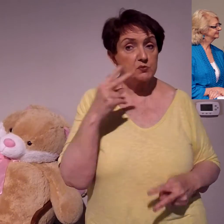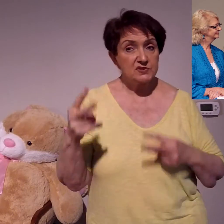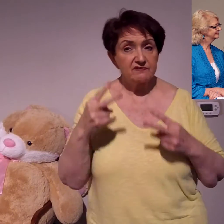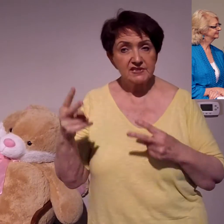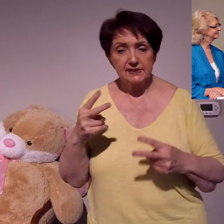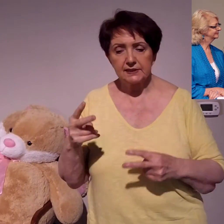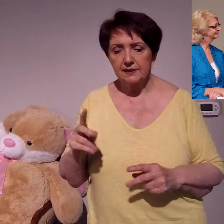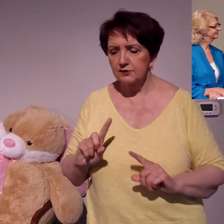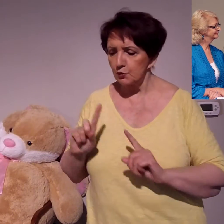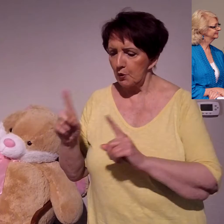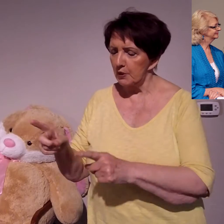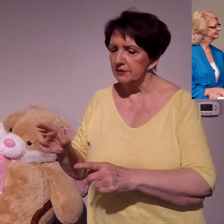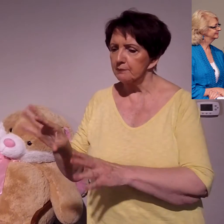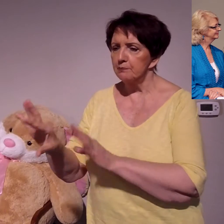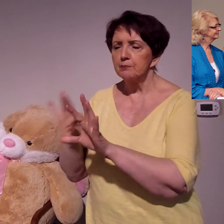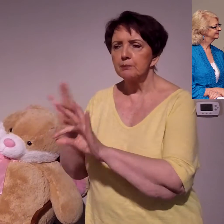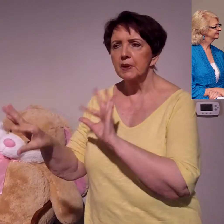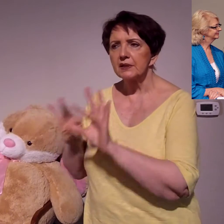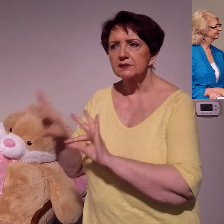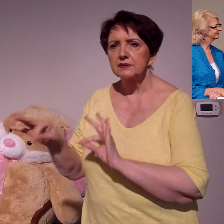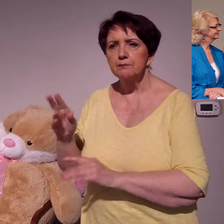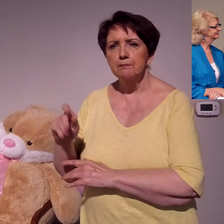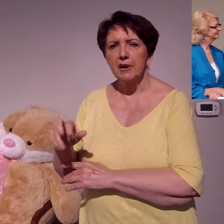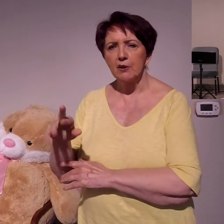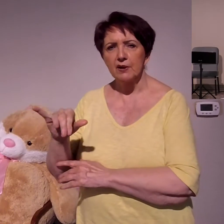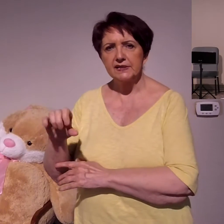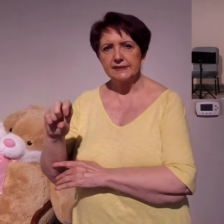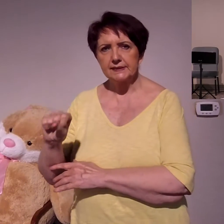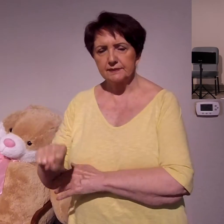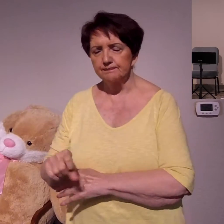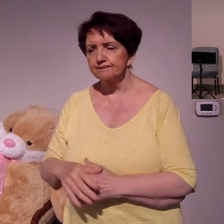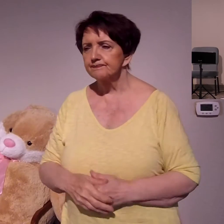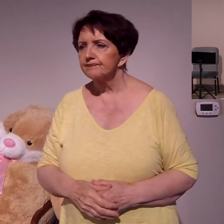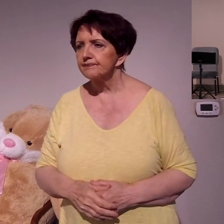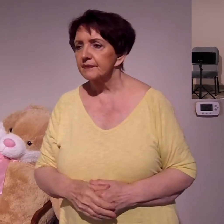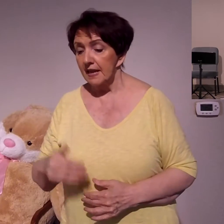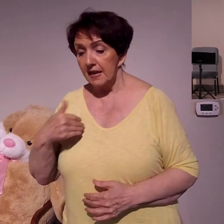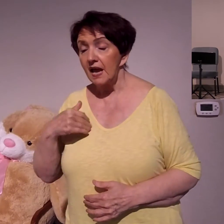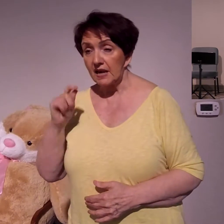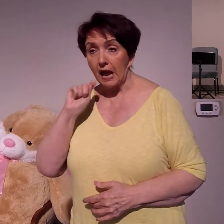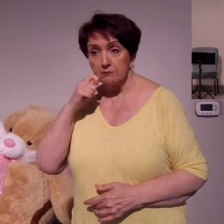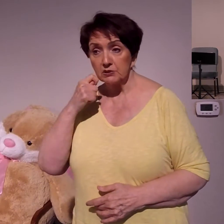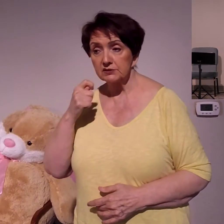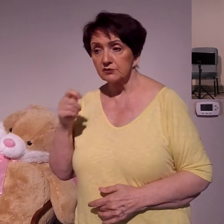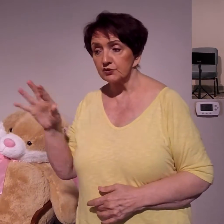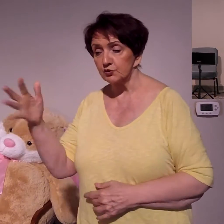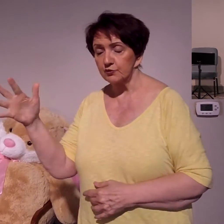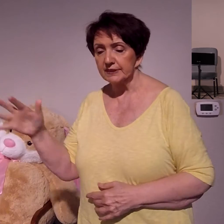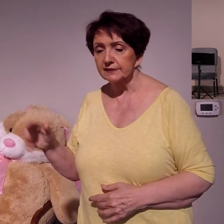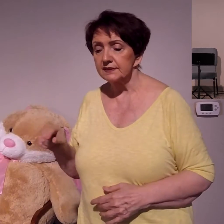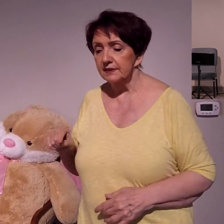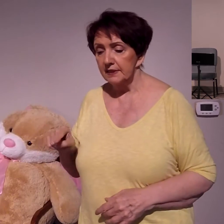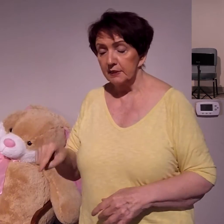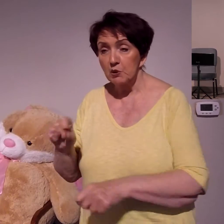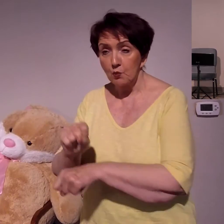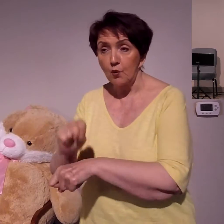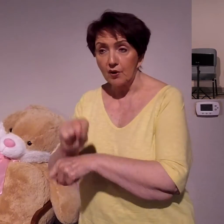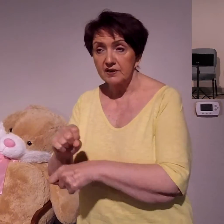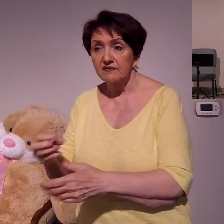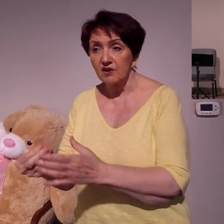to pick some blackberries, and he had apples on his trees. Now, this man had been tending his garden, this particular one,